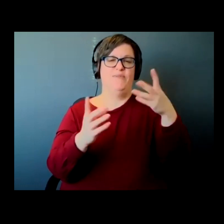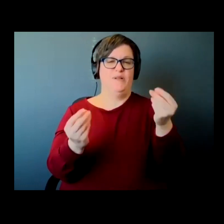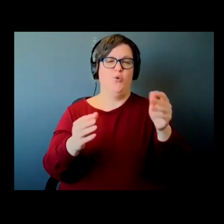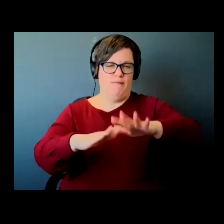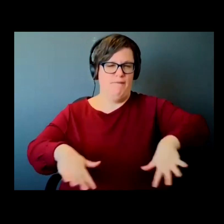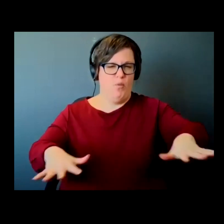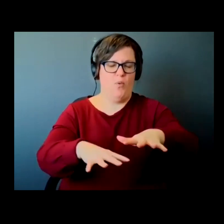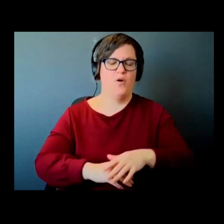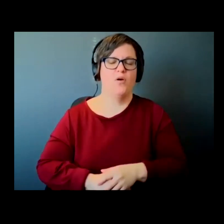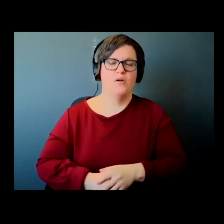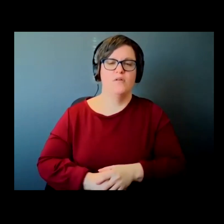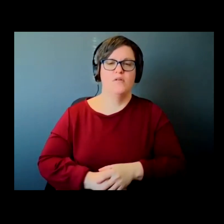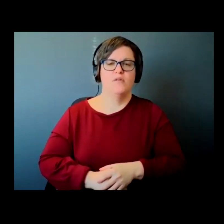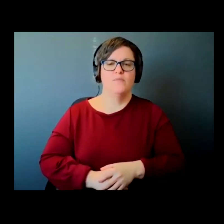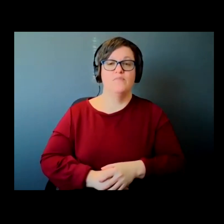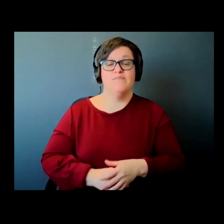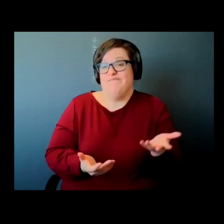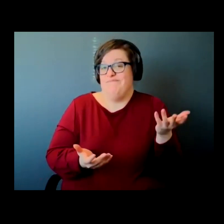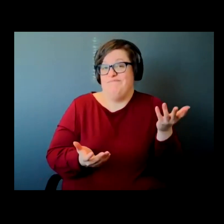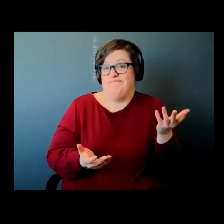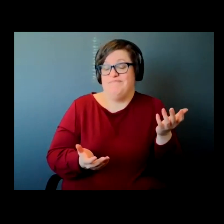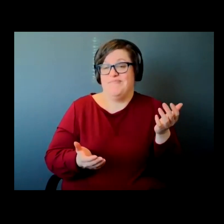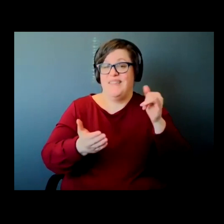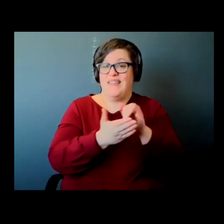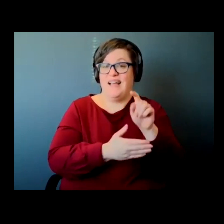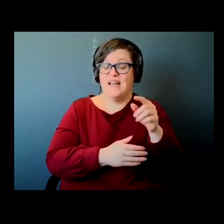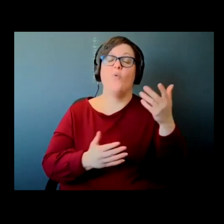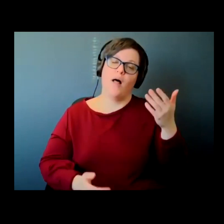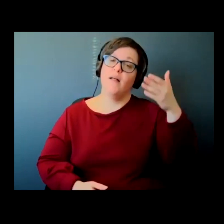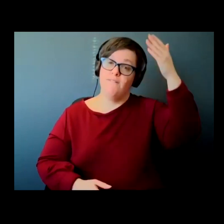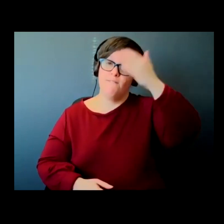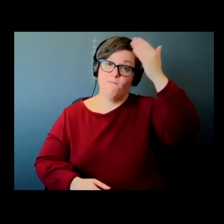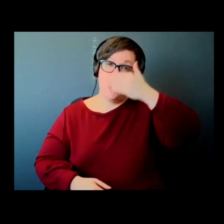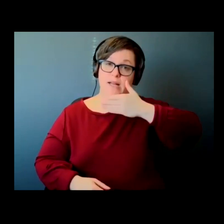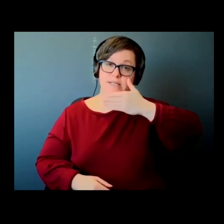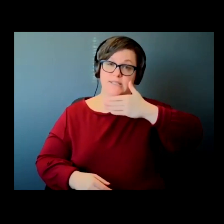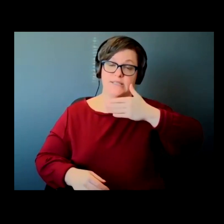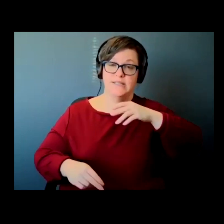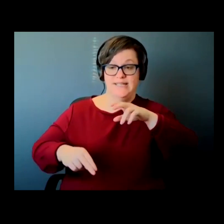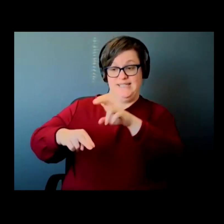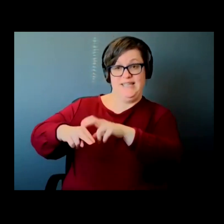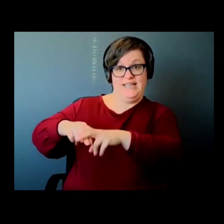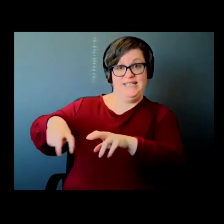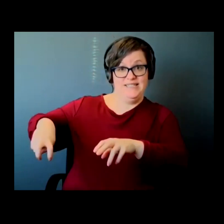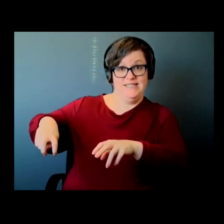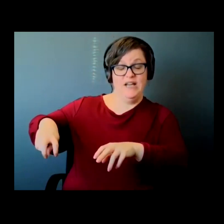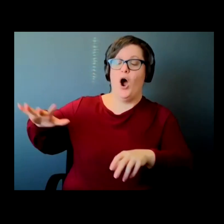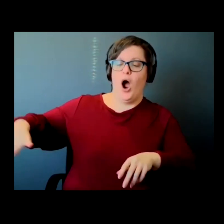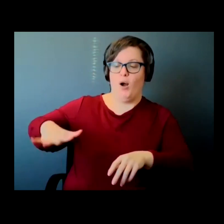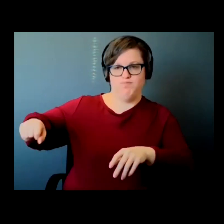So that's about it. And well, the front seat was there.